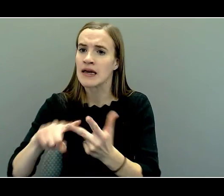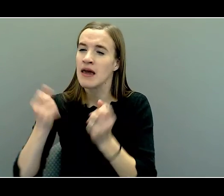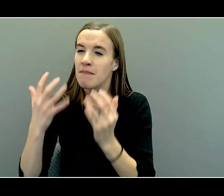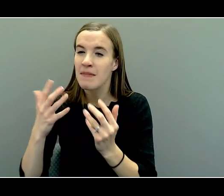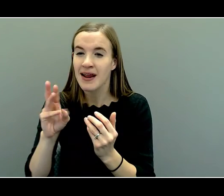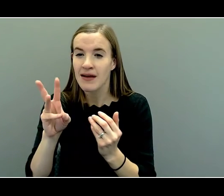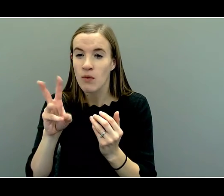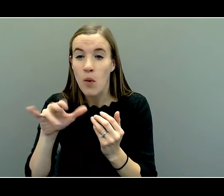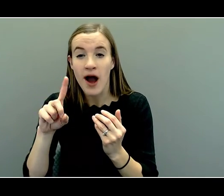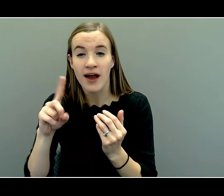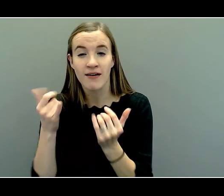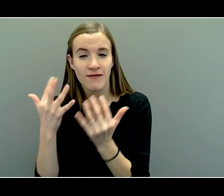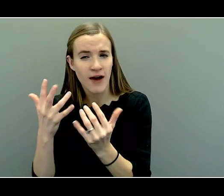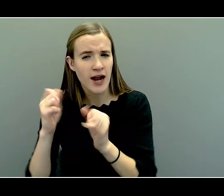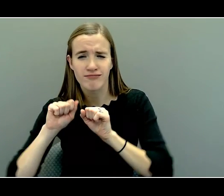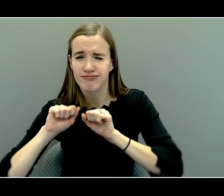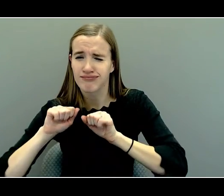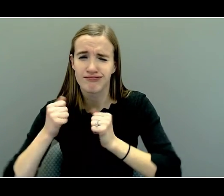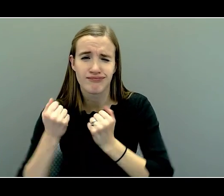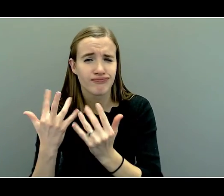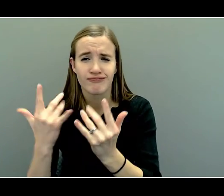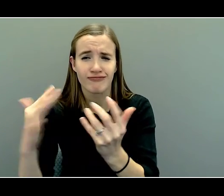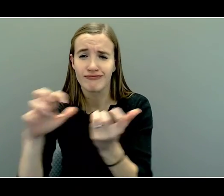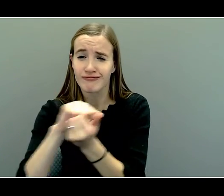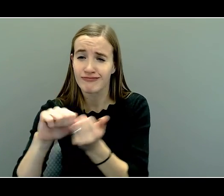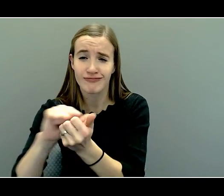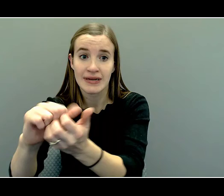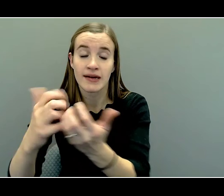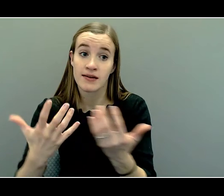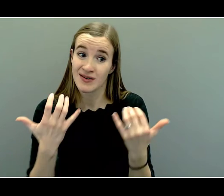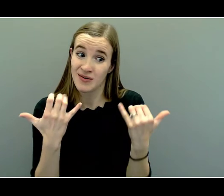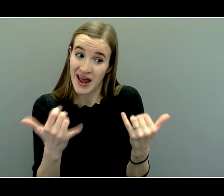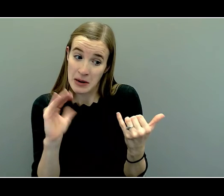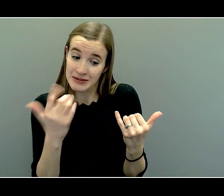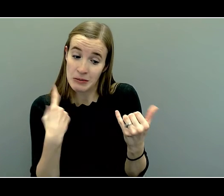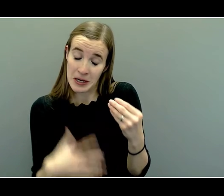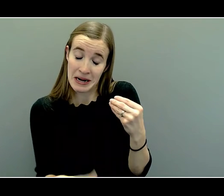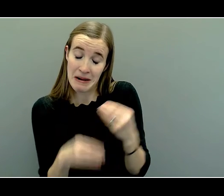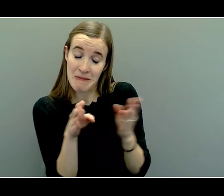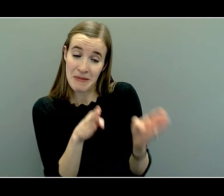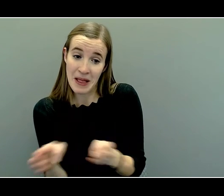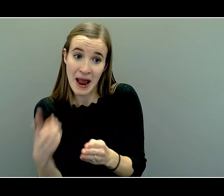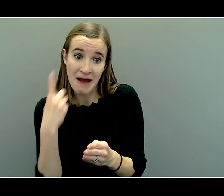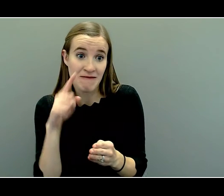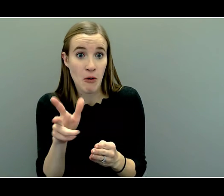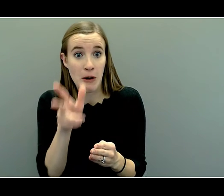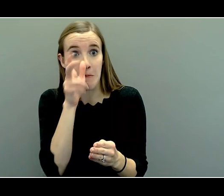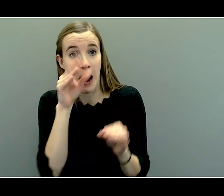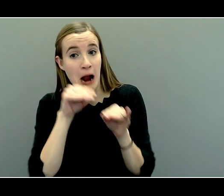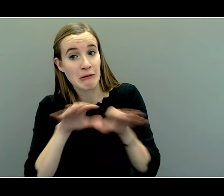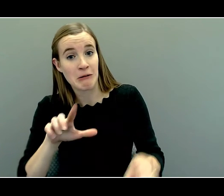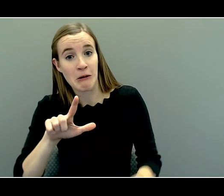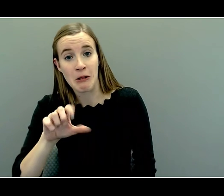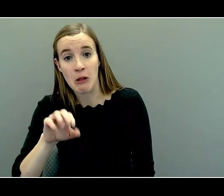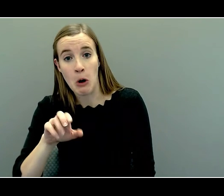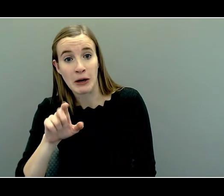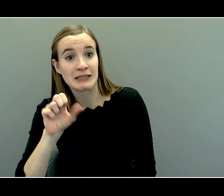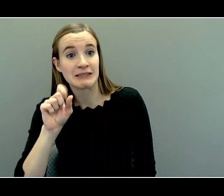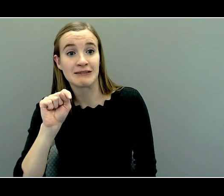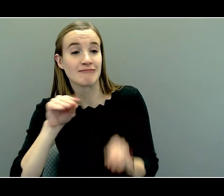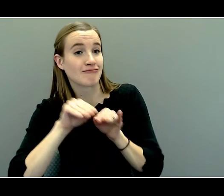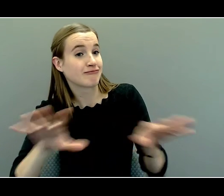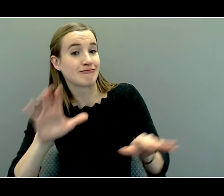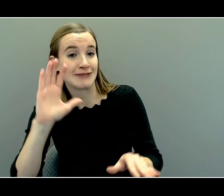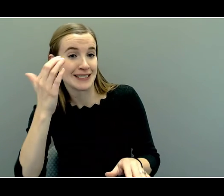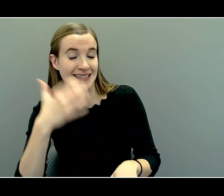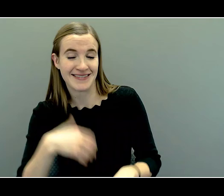It's make a plan for locusts and everything else as well. Awesome. Well, thank you so much for taking